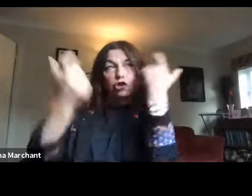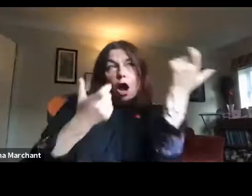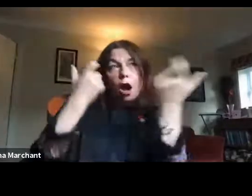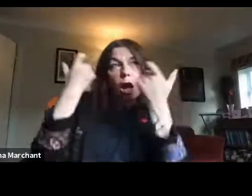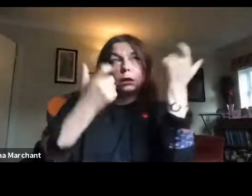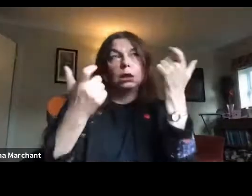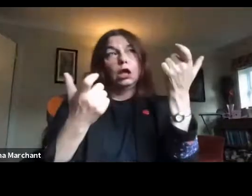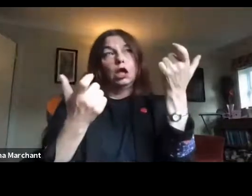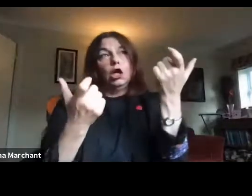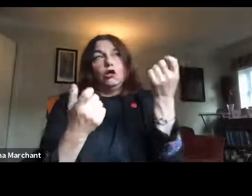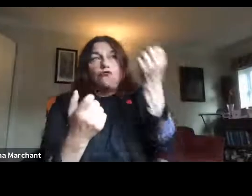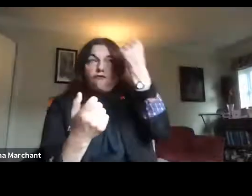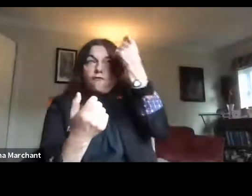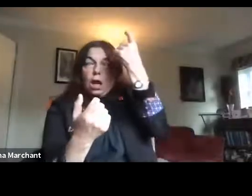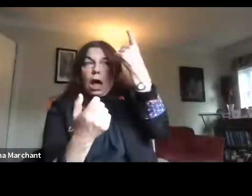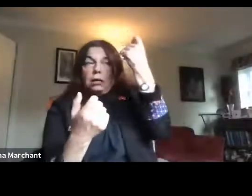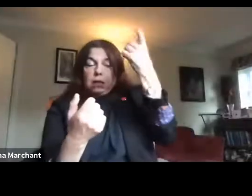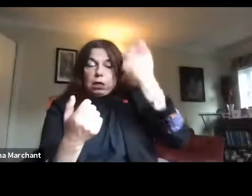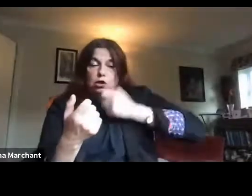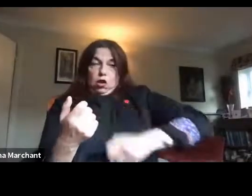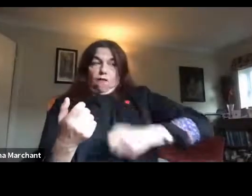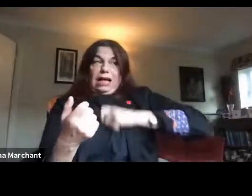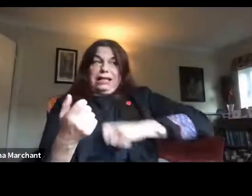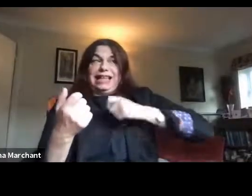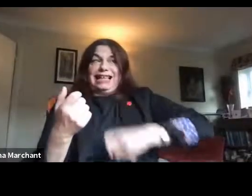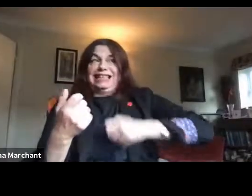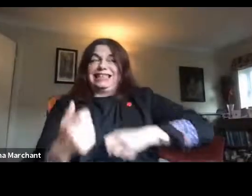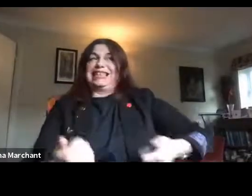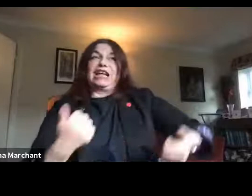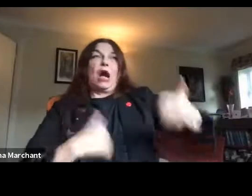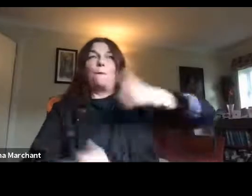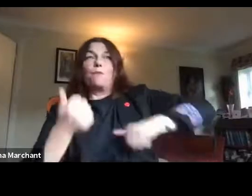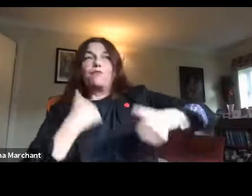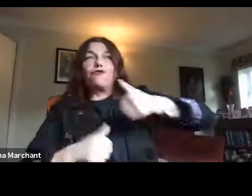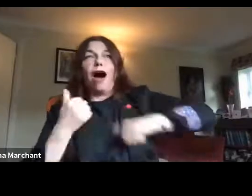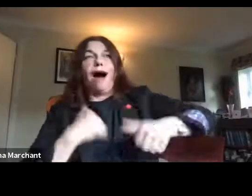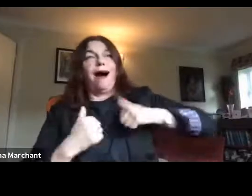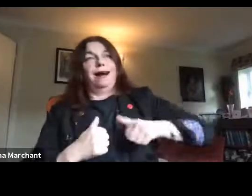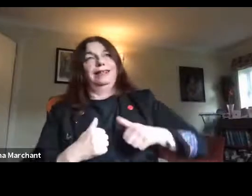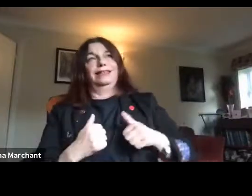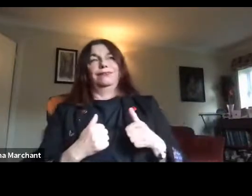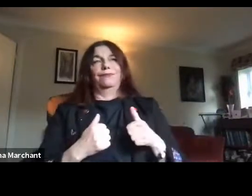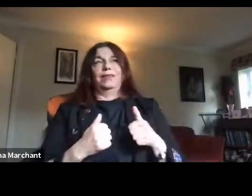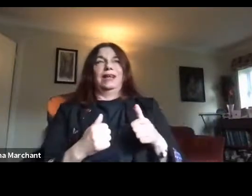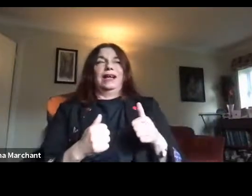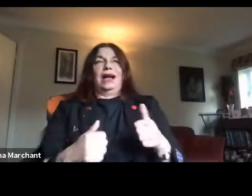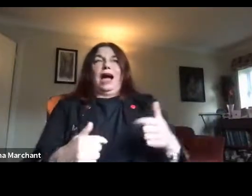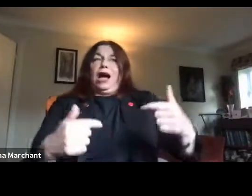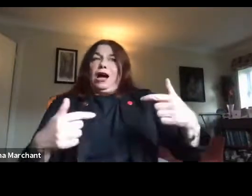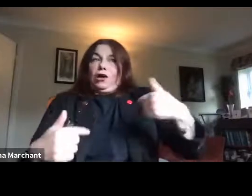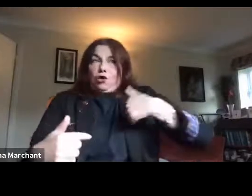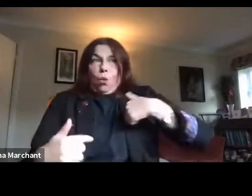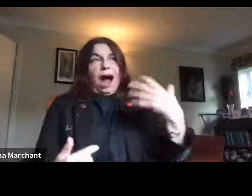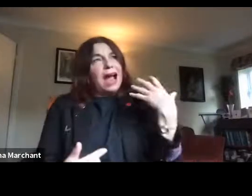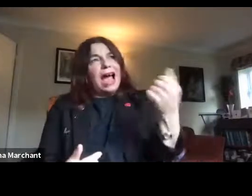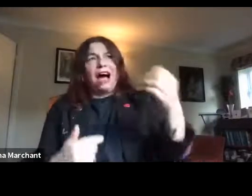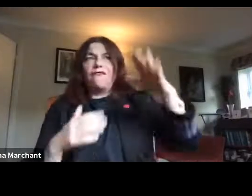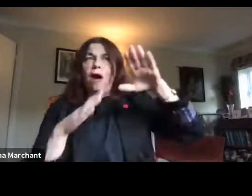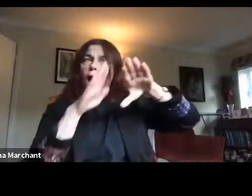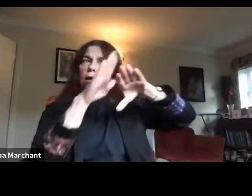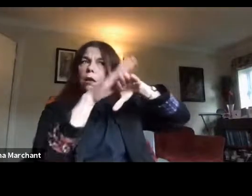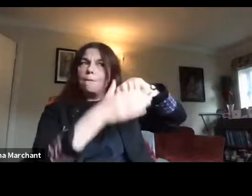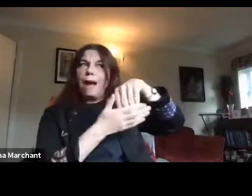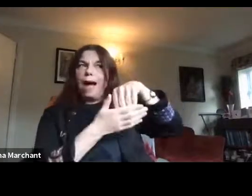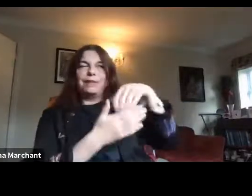and stated that a deaf person will go on their own journey to realize their own identity and pride in being